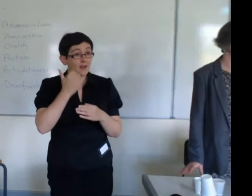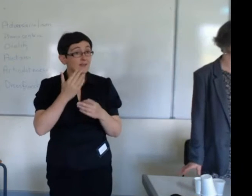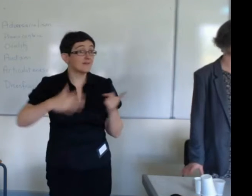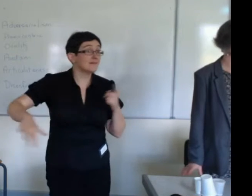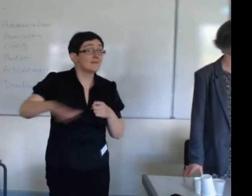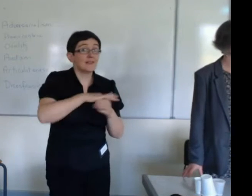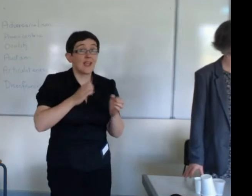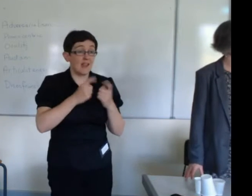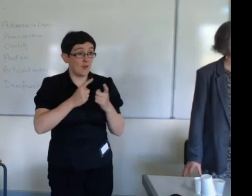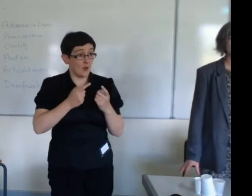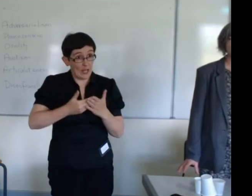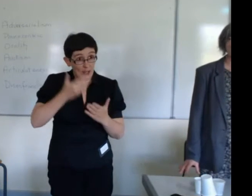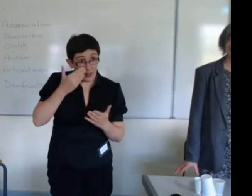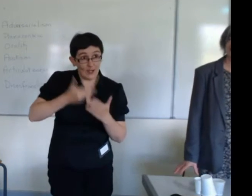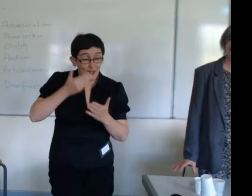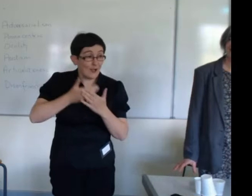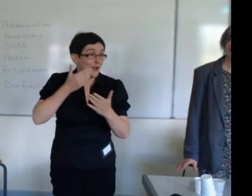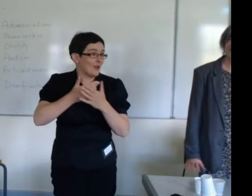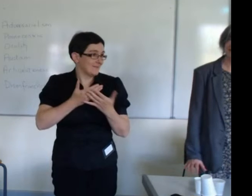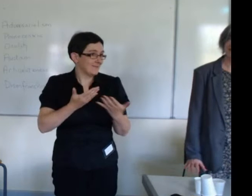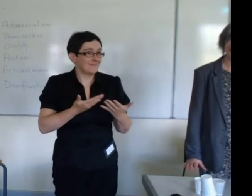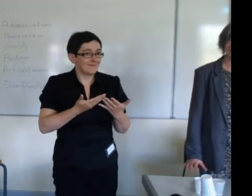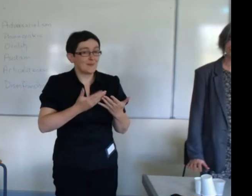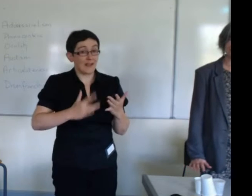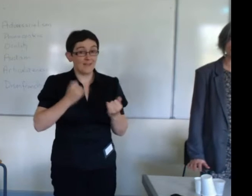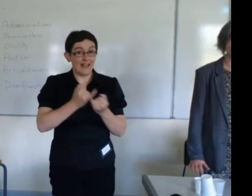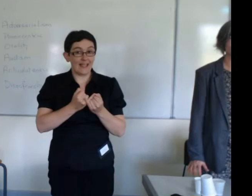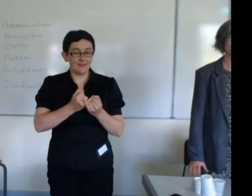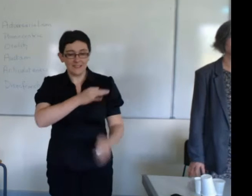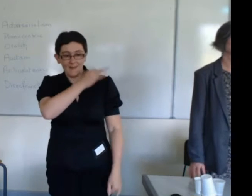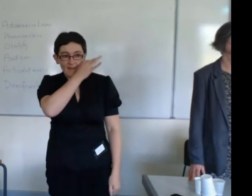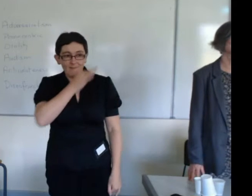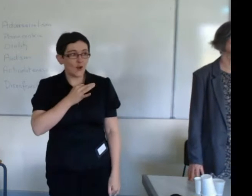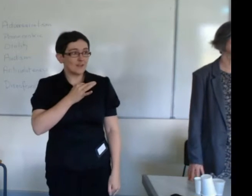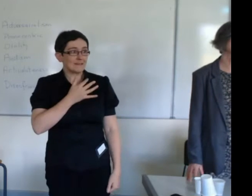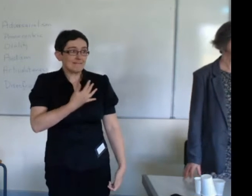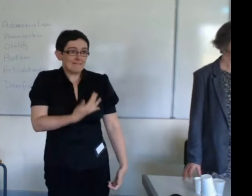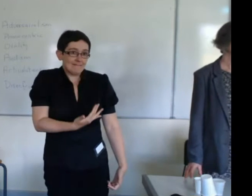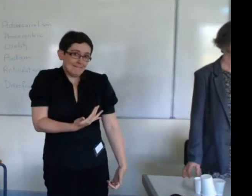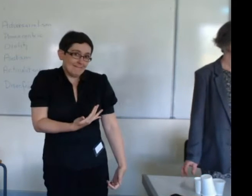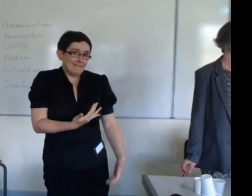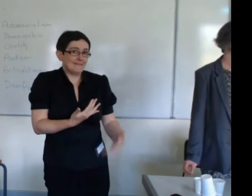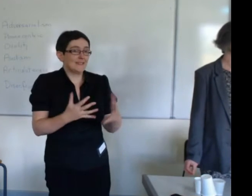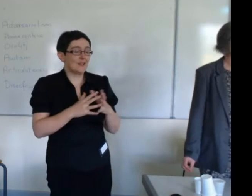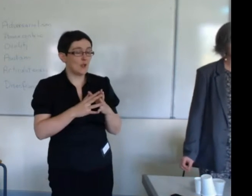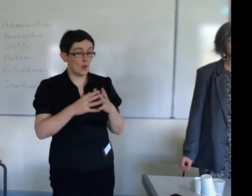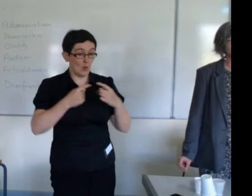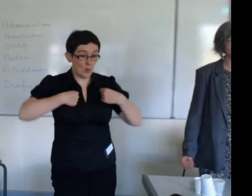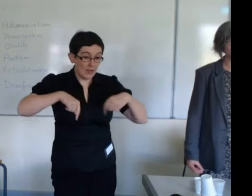on a learning curve. But I have to say that I feel like a little bit of a fraud because we're really very conscious